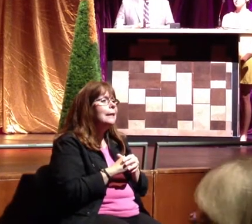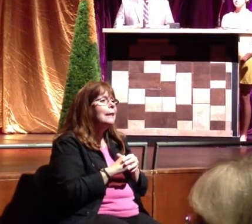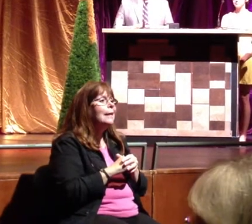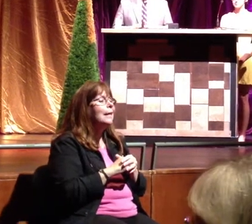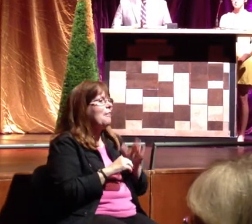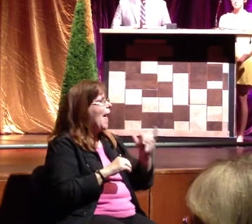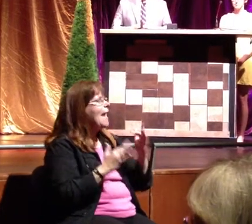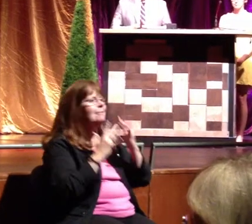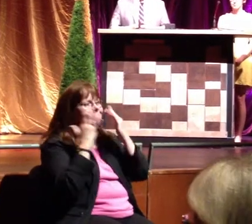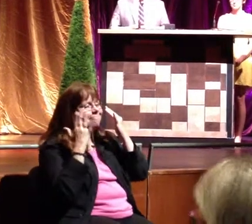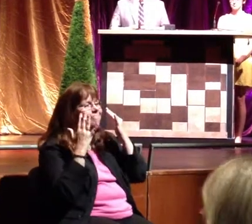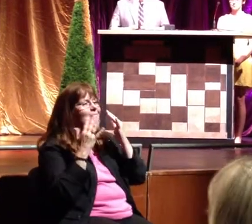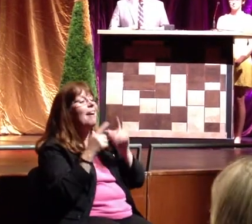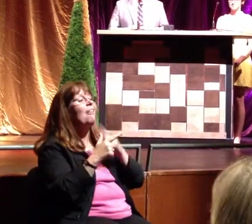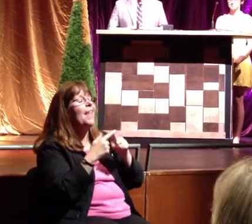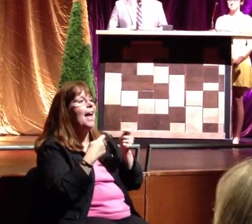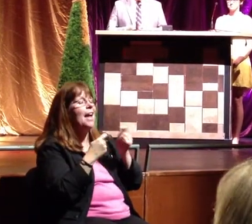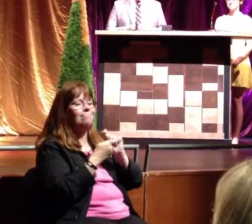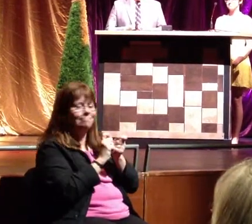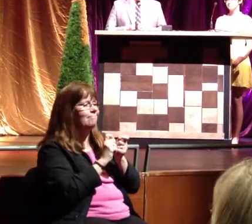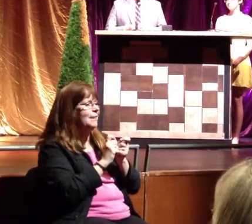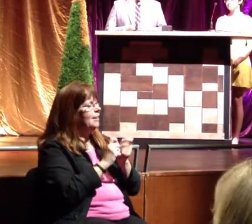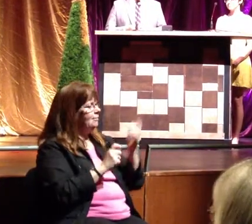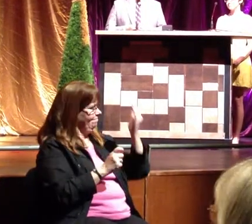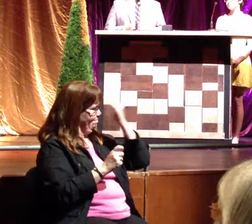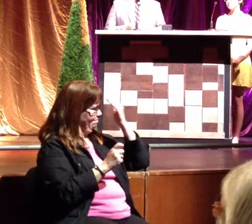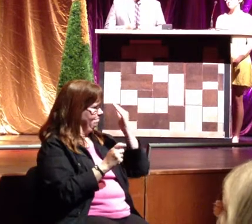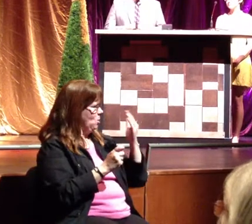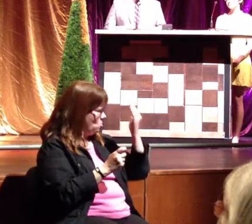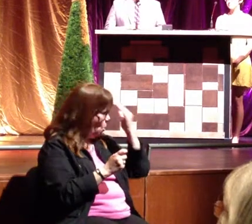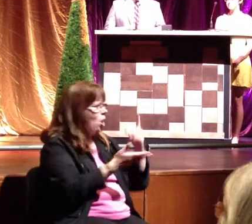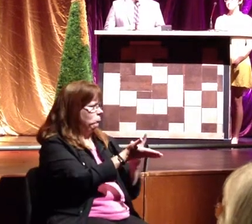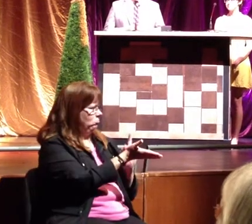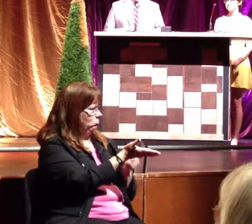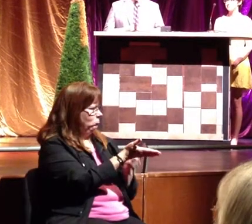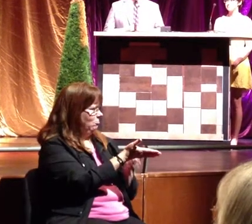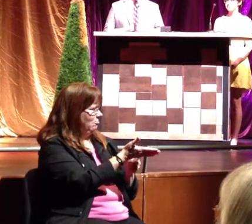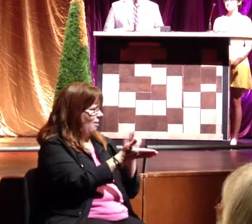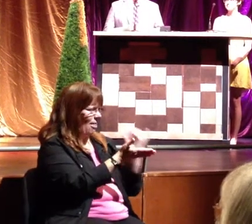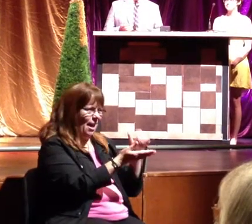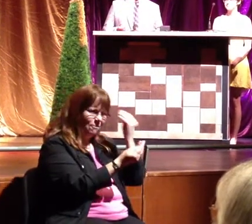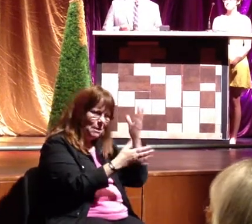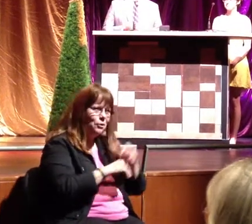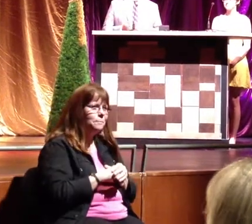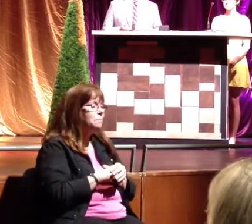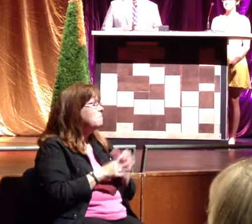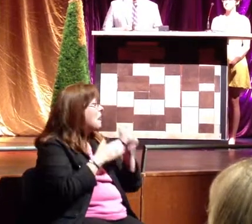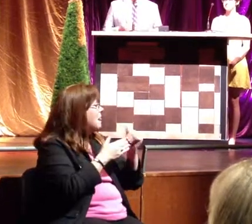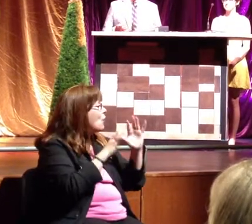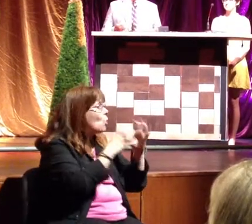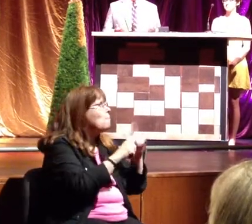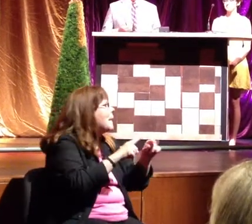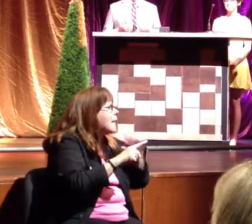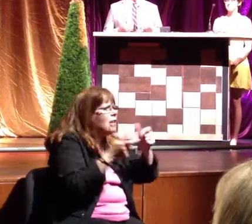with her knowledge and understanding of the material. She worked well in groups. She could lead a group without dominating a